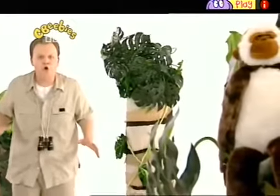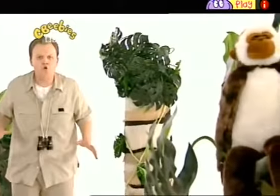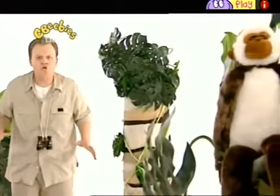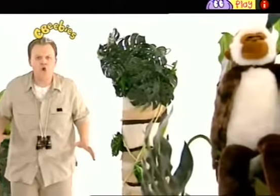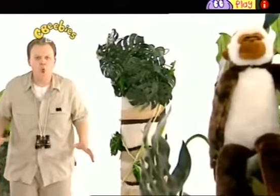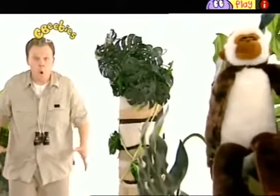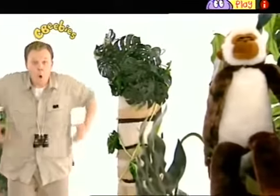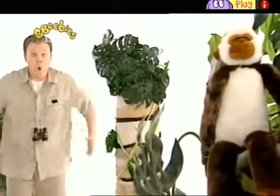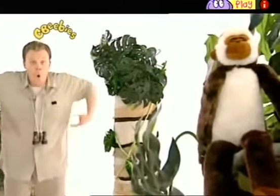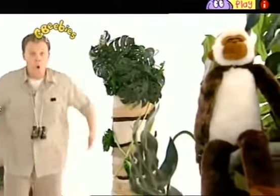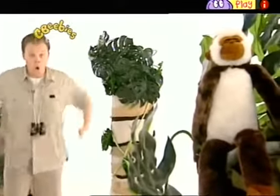goes...